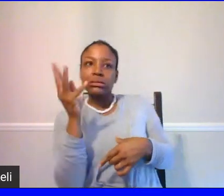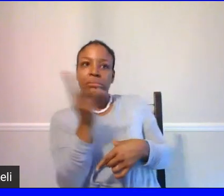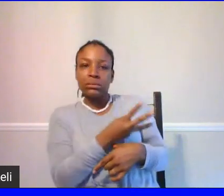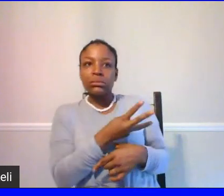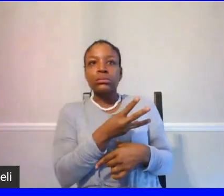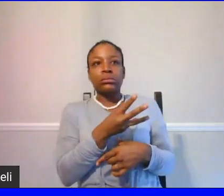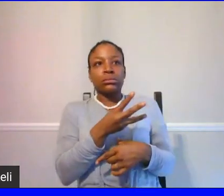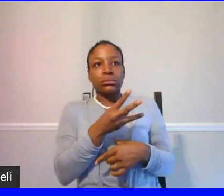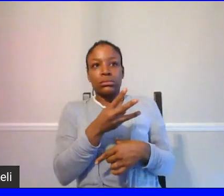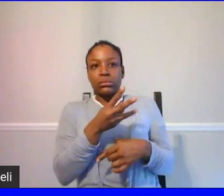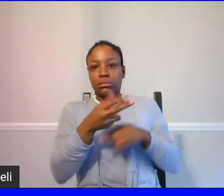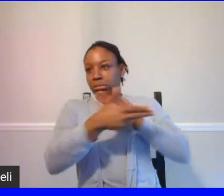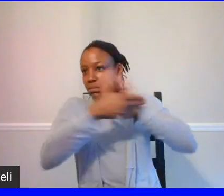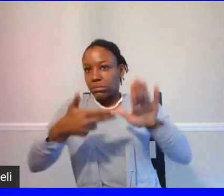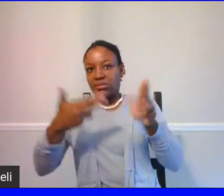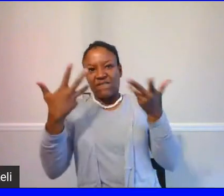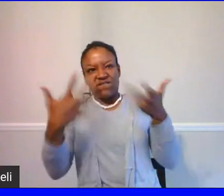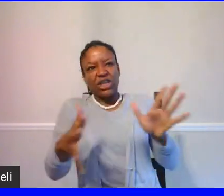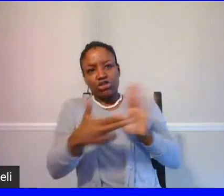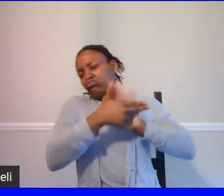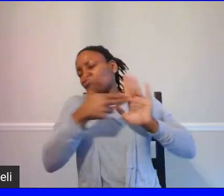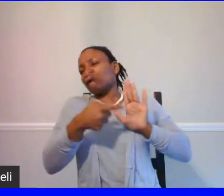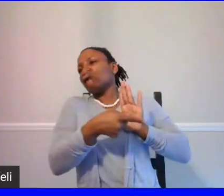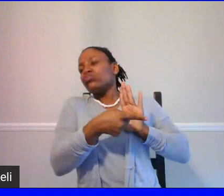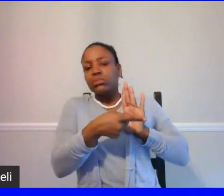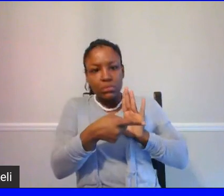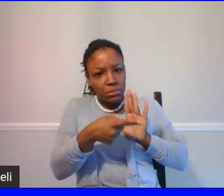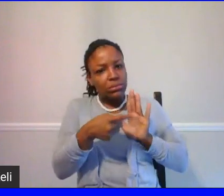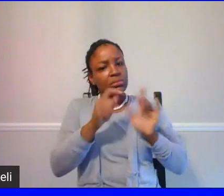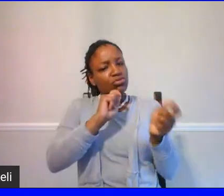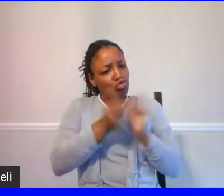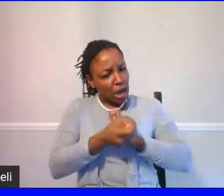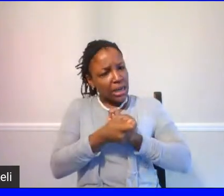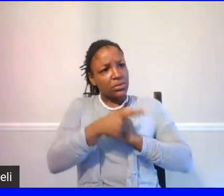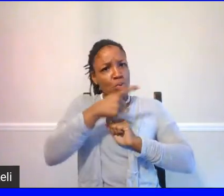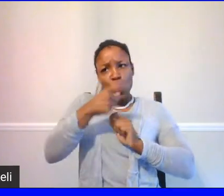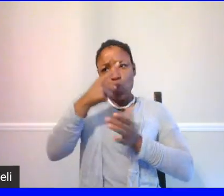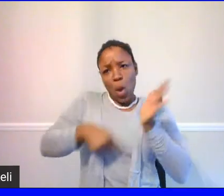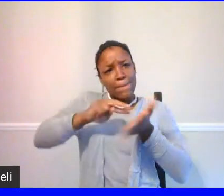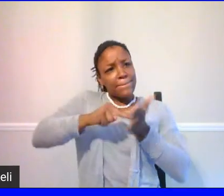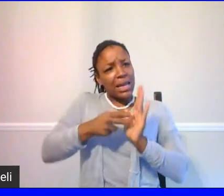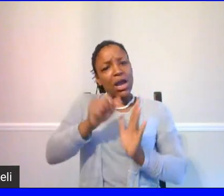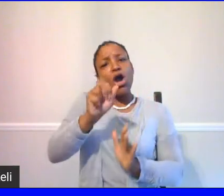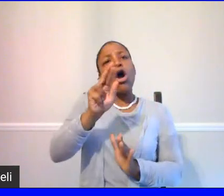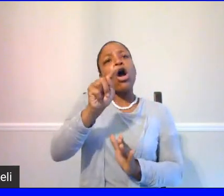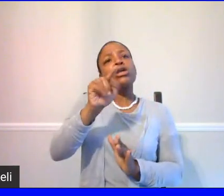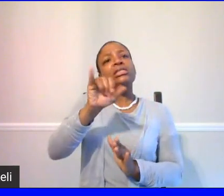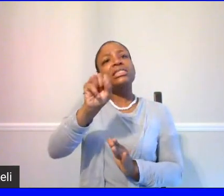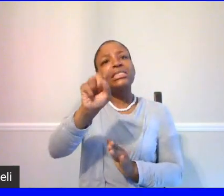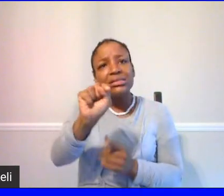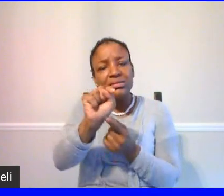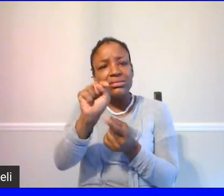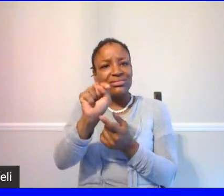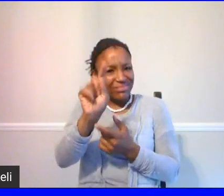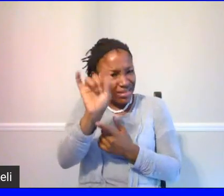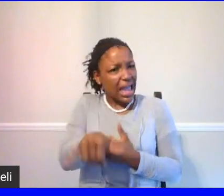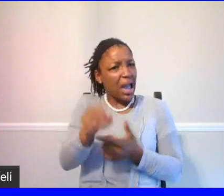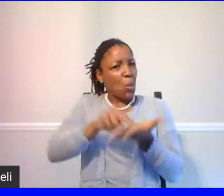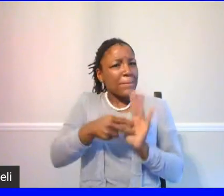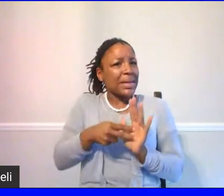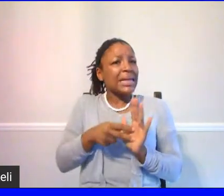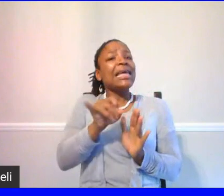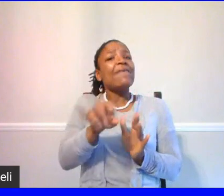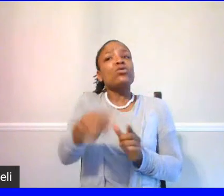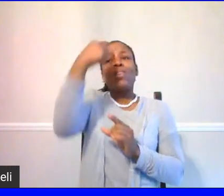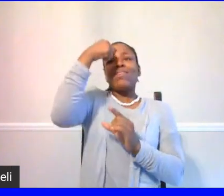what we're watching because I think there was this, I don't know, it was like a meme that said, oh, if you think artists aren't